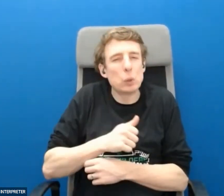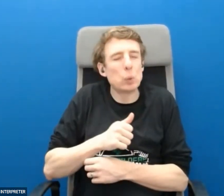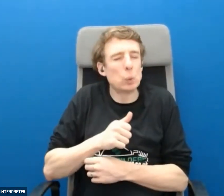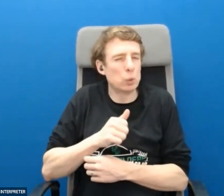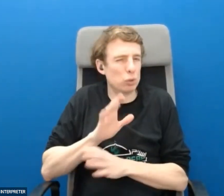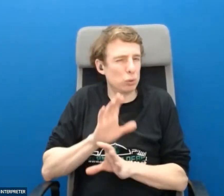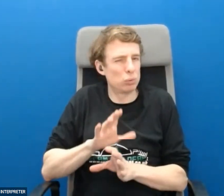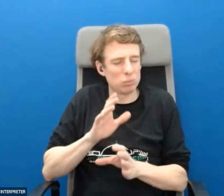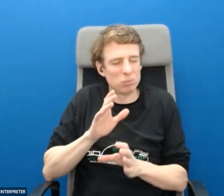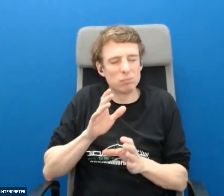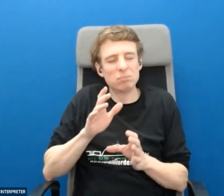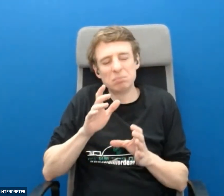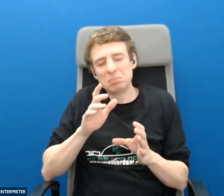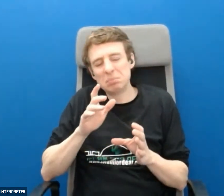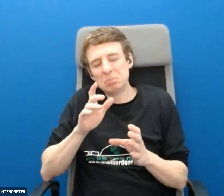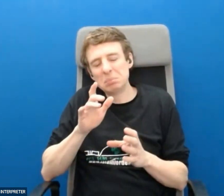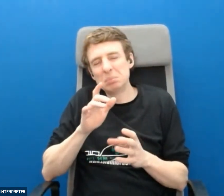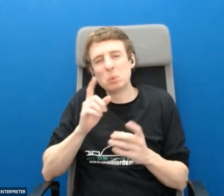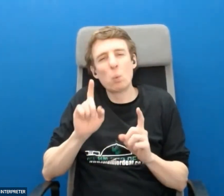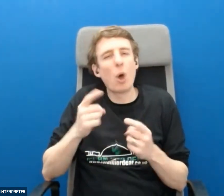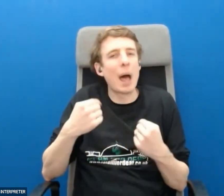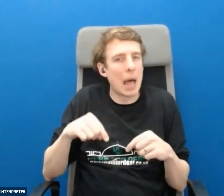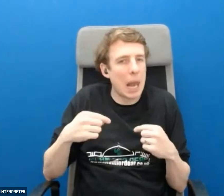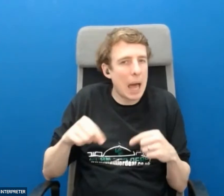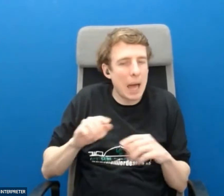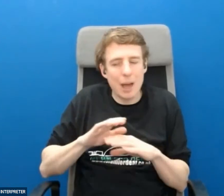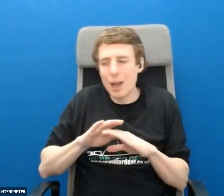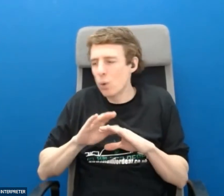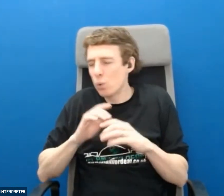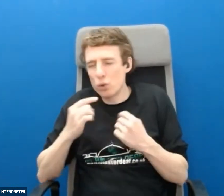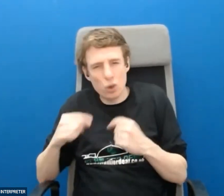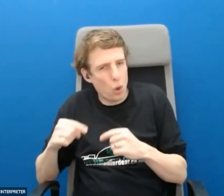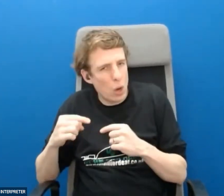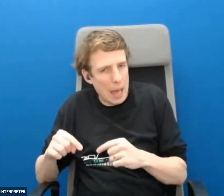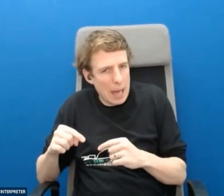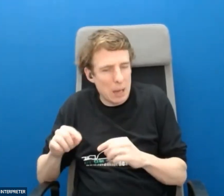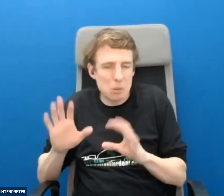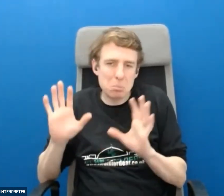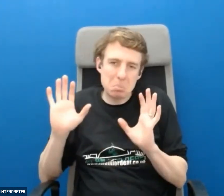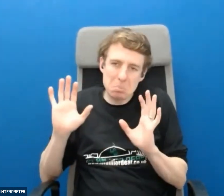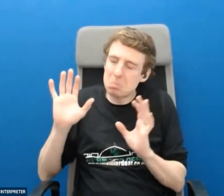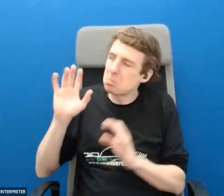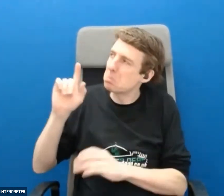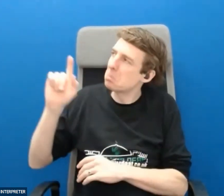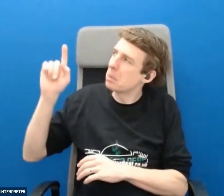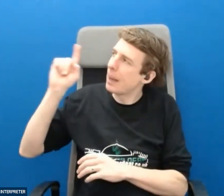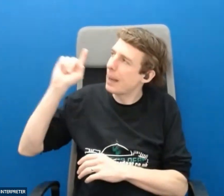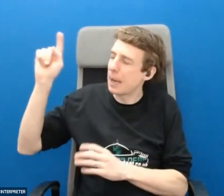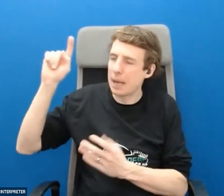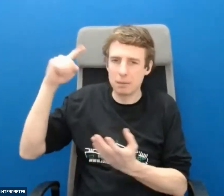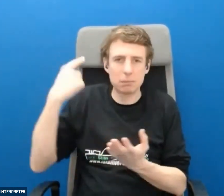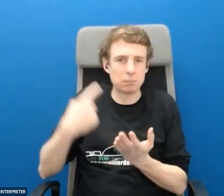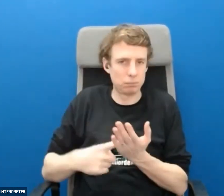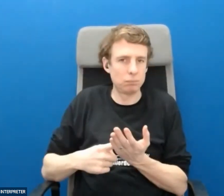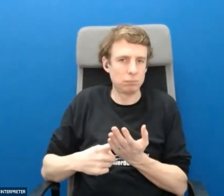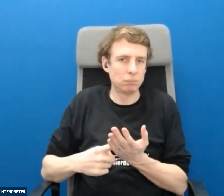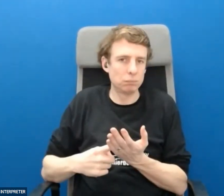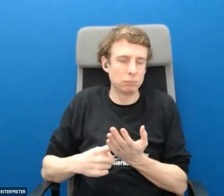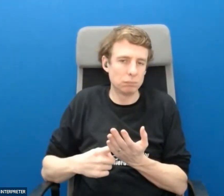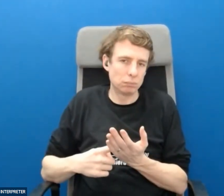He can make use of things however He wills and however He wishes to do so.